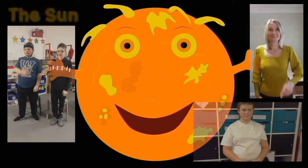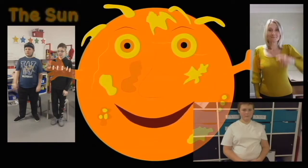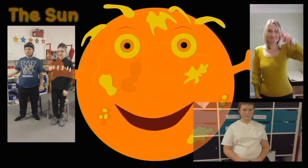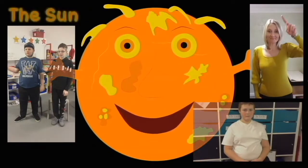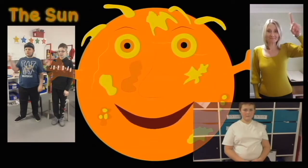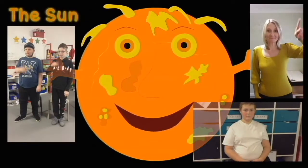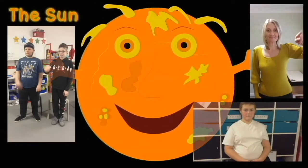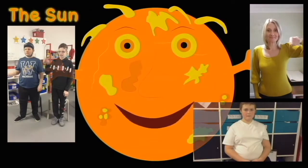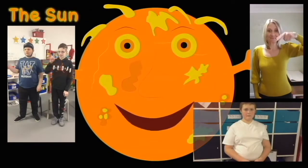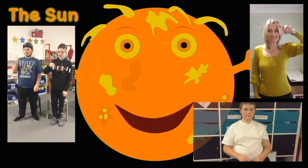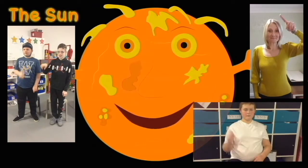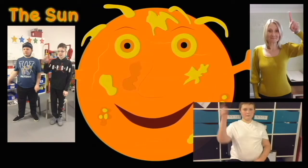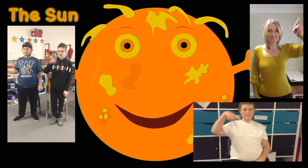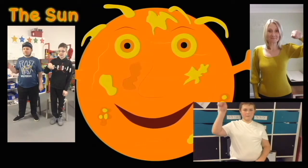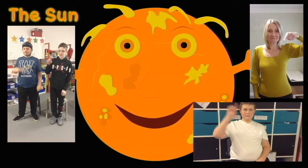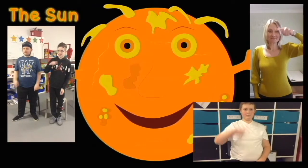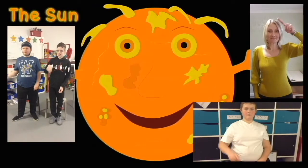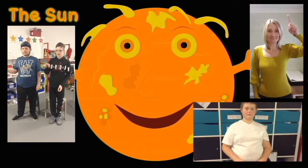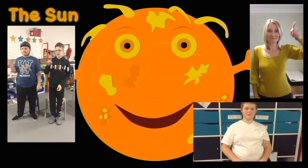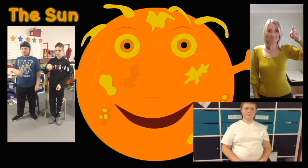I am the sun.